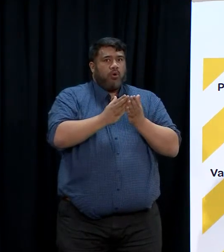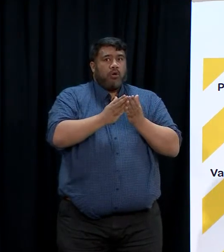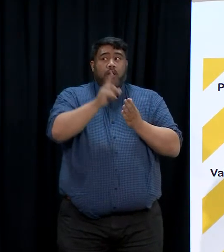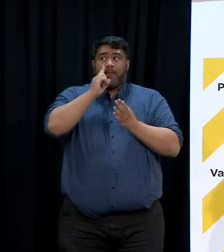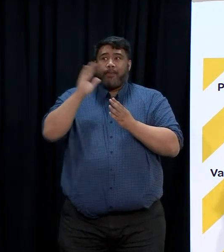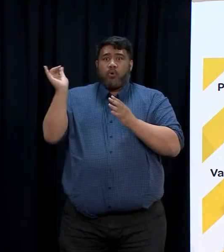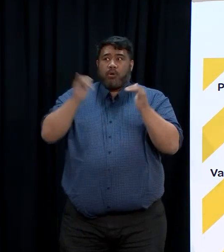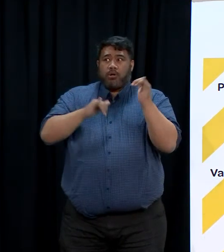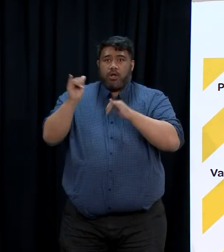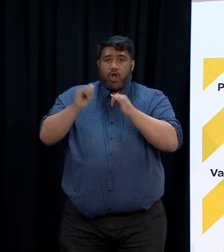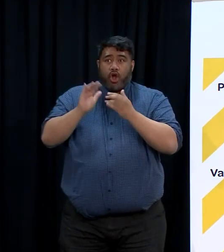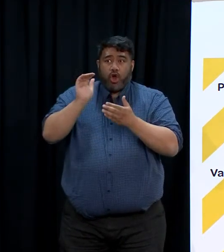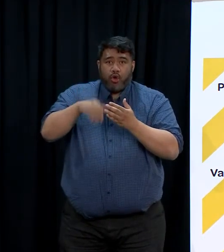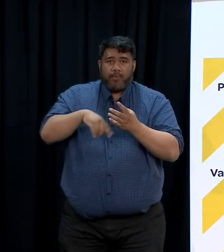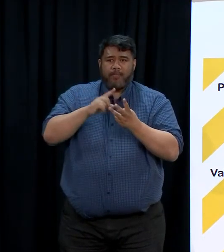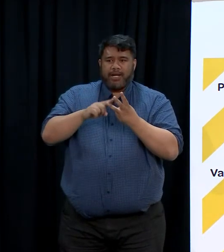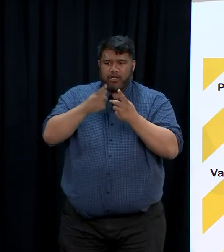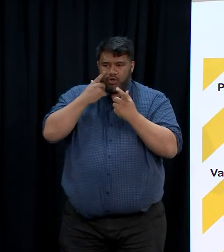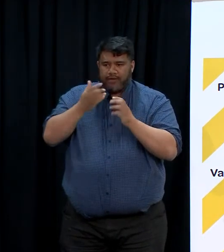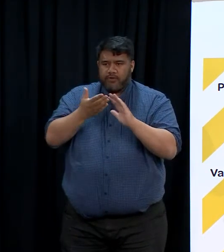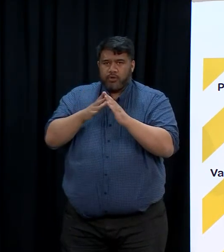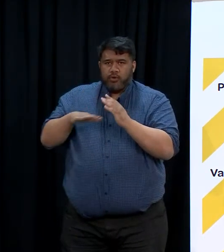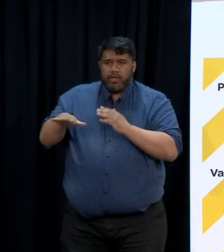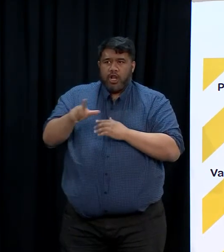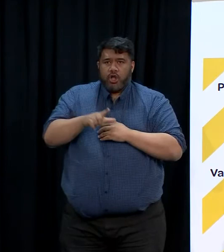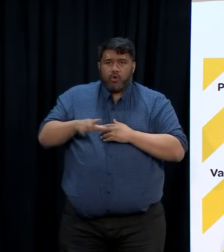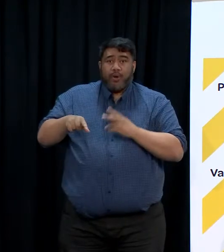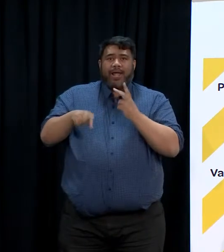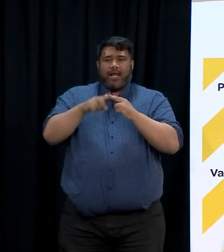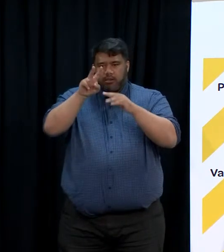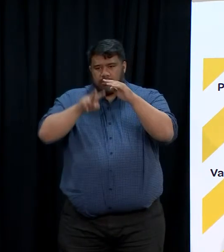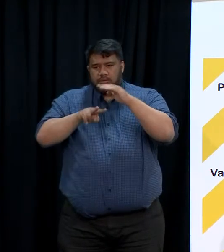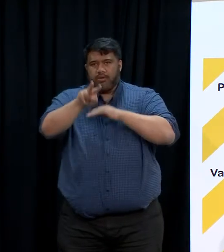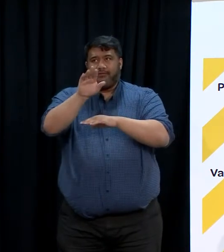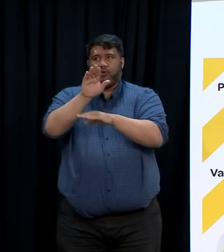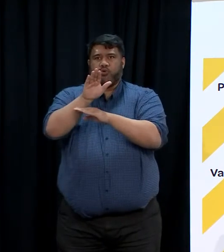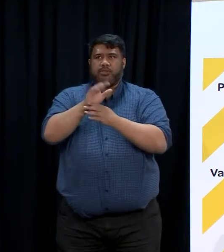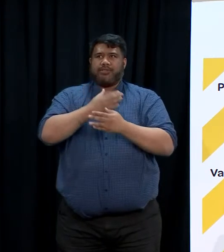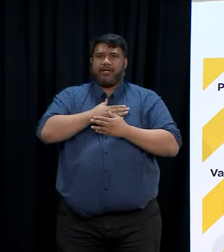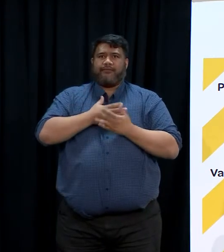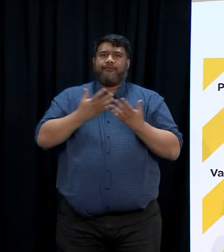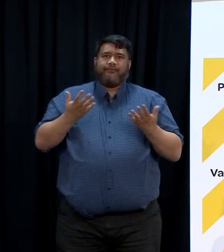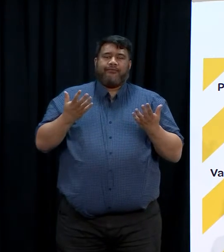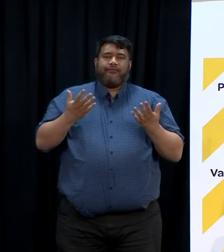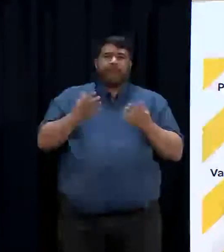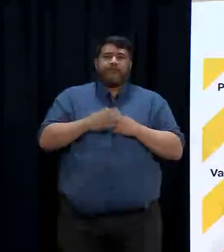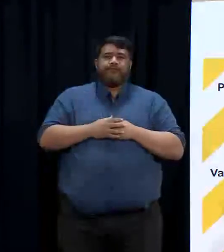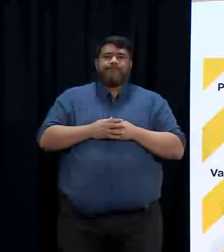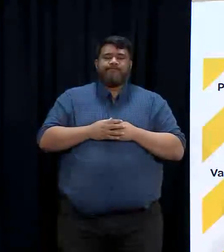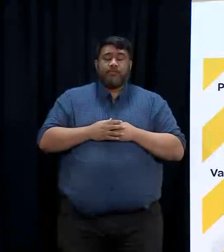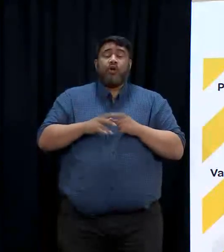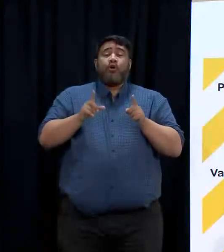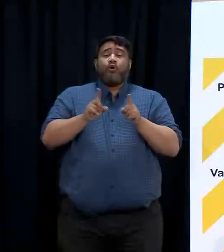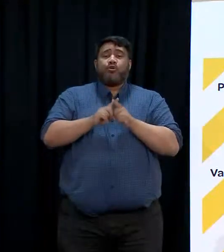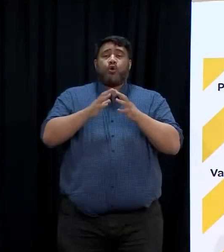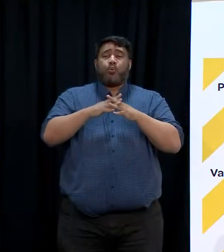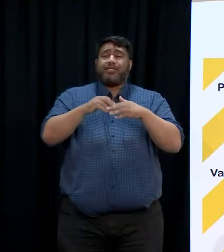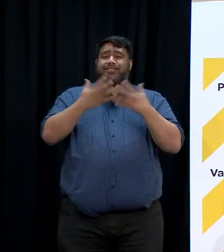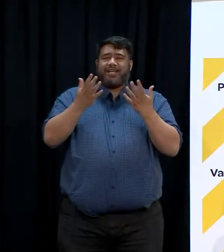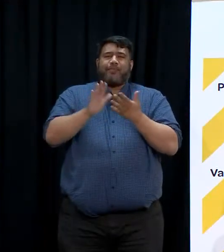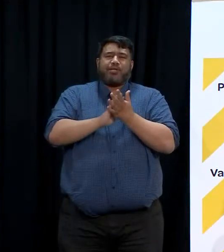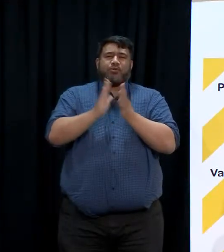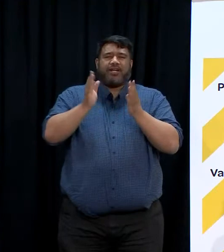our local community cases, and of course looking ahead. To vaccinations, it wouldn't be the Wednesday stand-up without a quick update